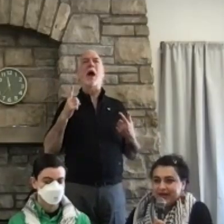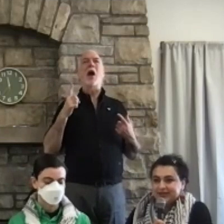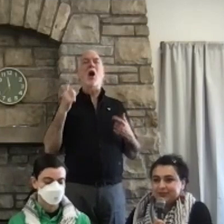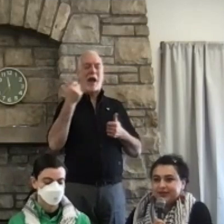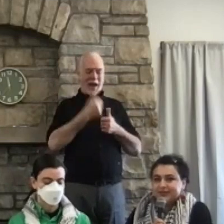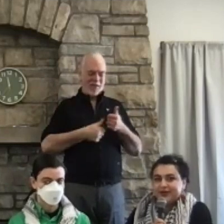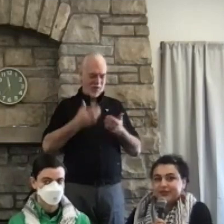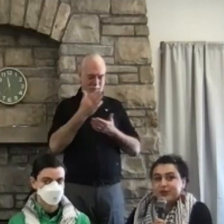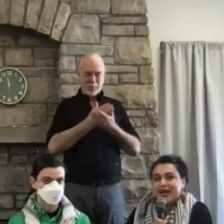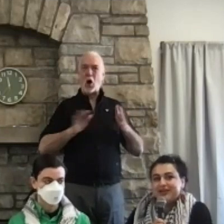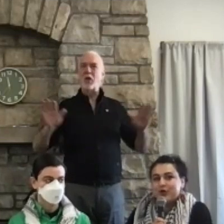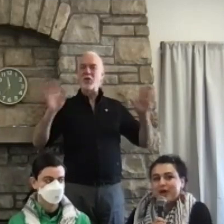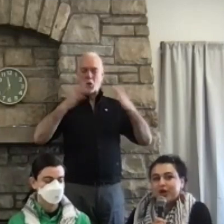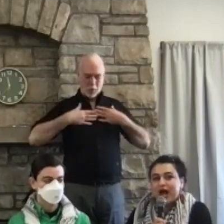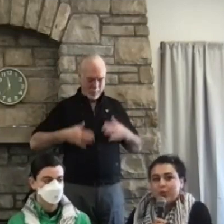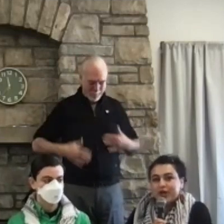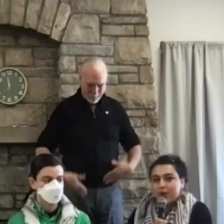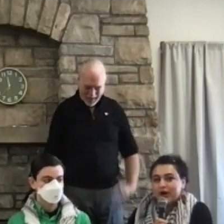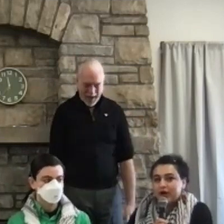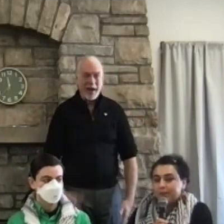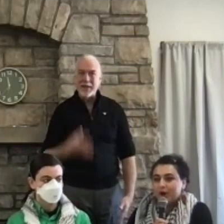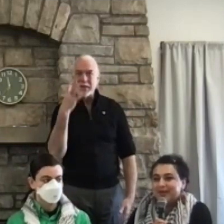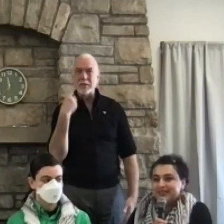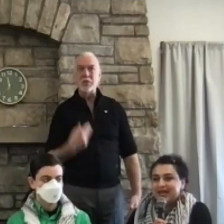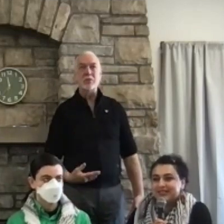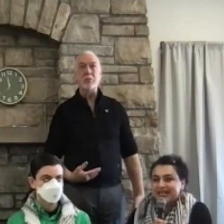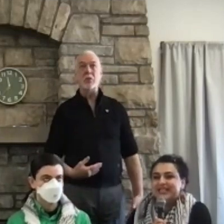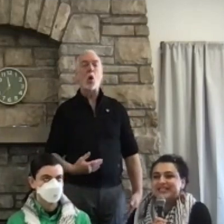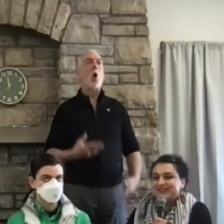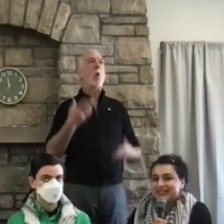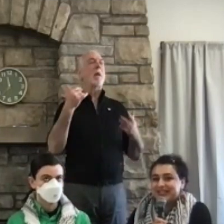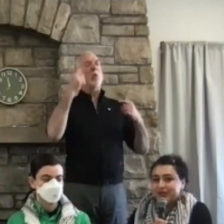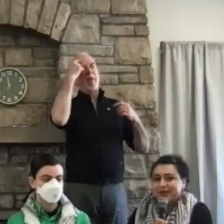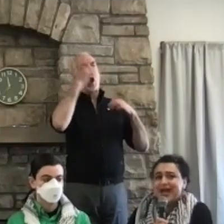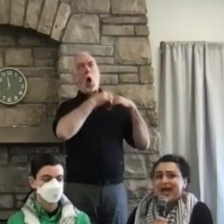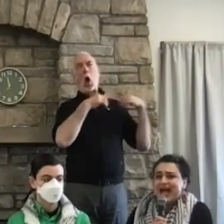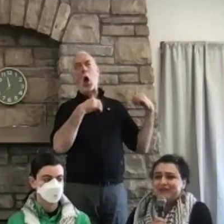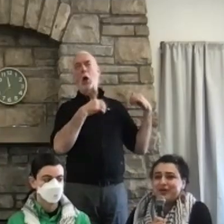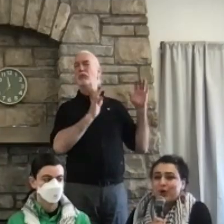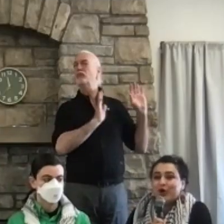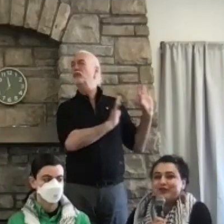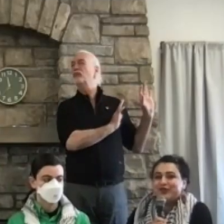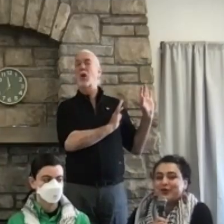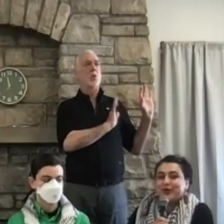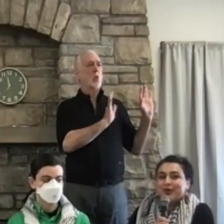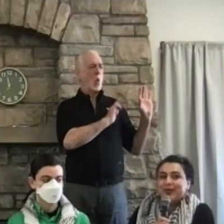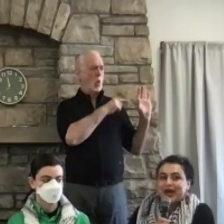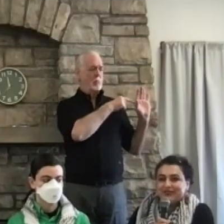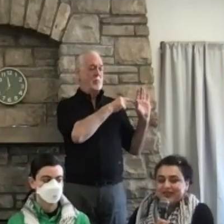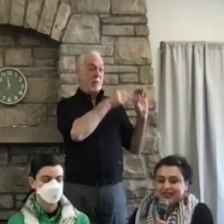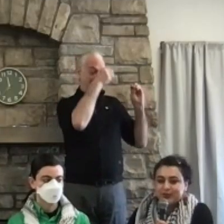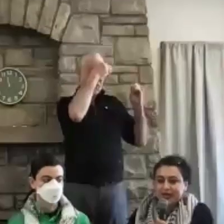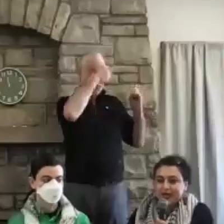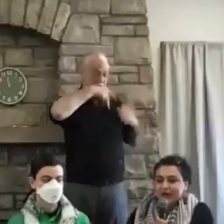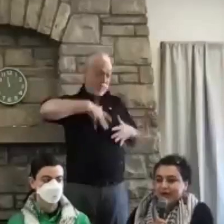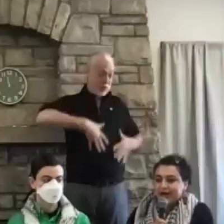it. You can't separate the experience. You can't, no matter how well you are at compartmentalizing, it is affecting you in every part of your life.